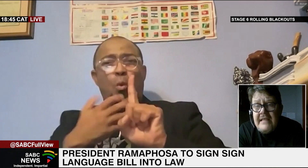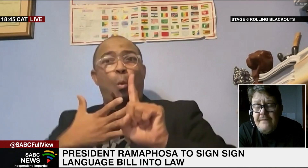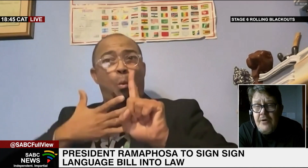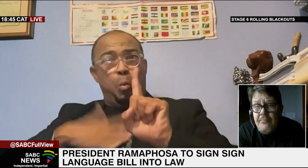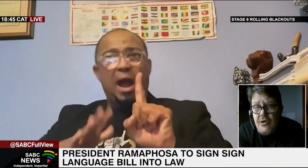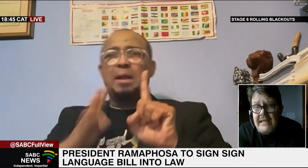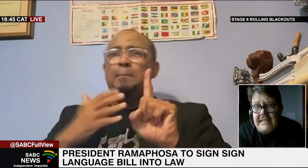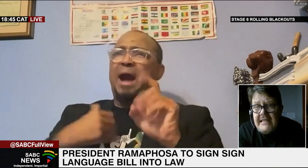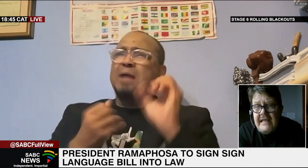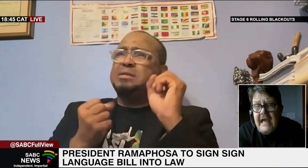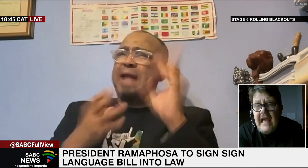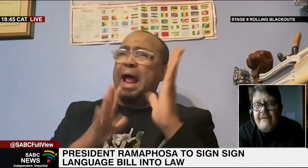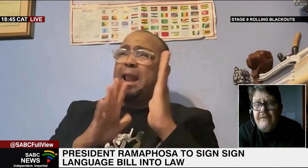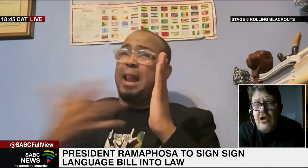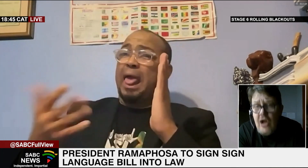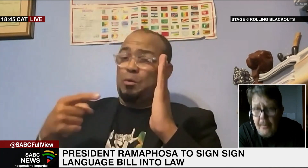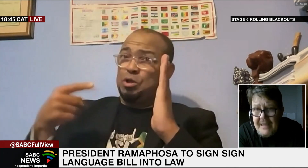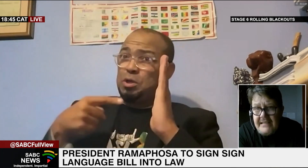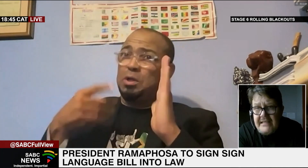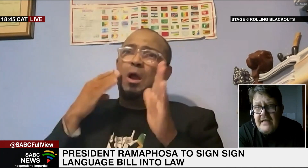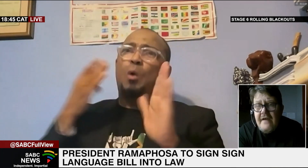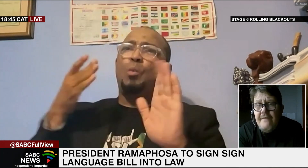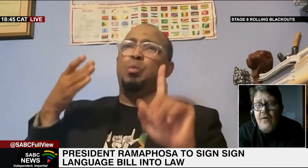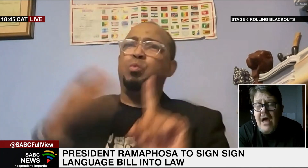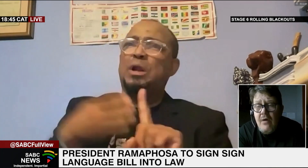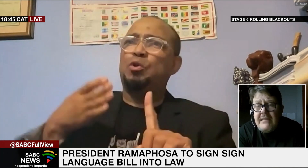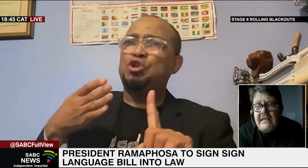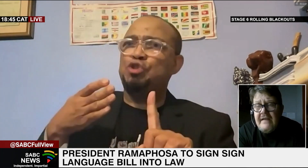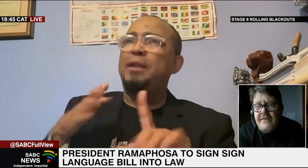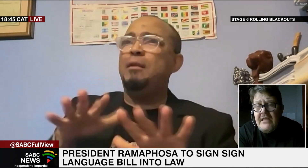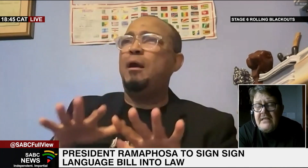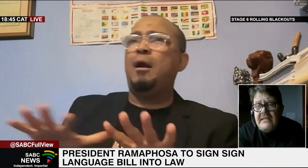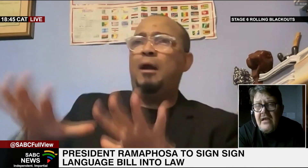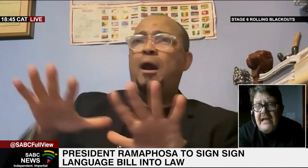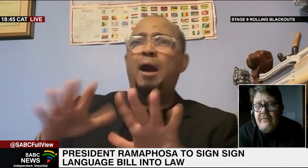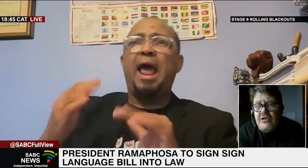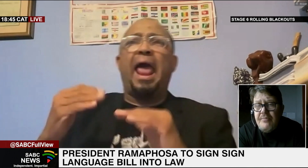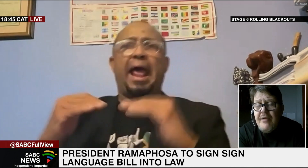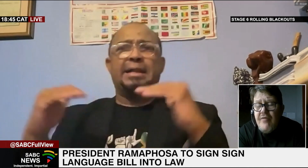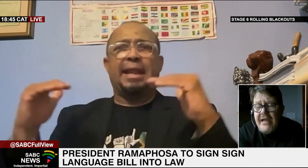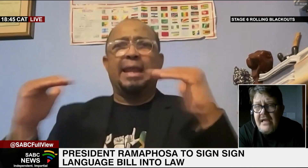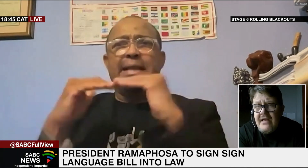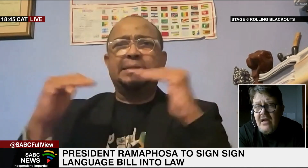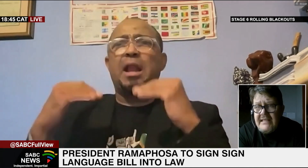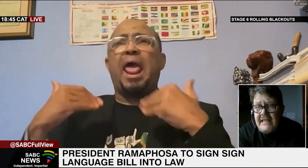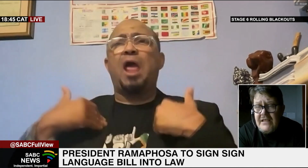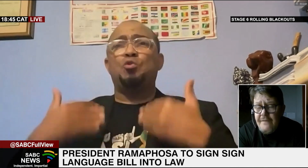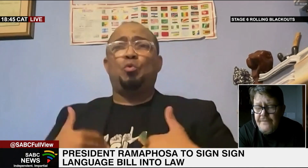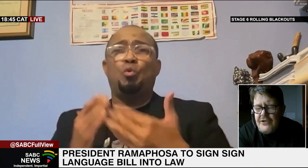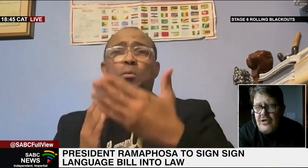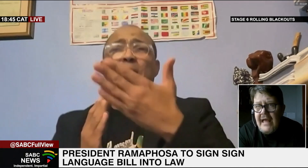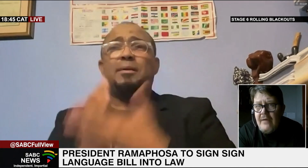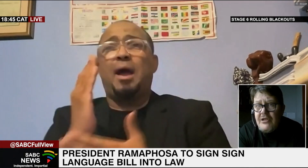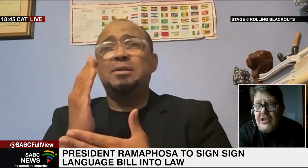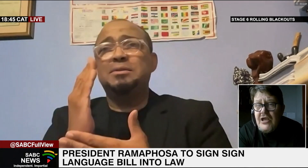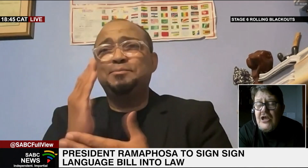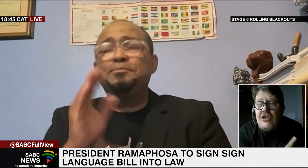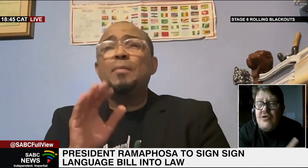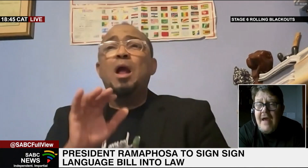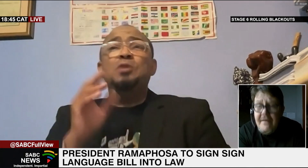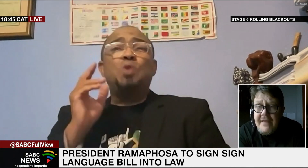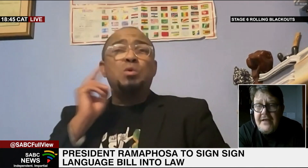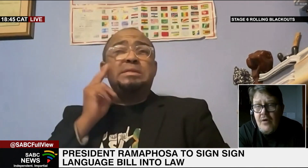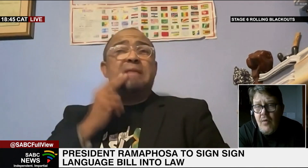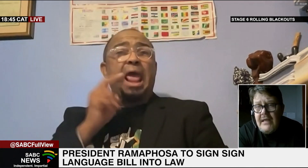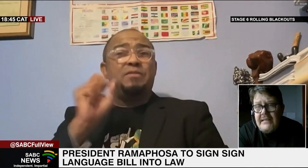as a deaf community have lobbied for our South African Sign Language to be recognized as an official language,